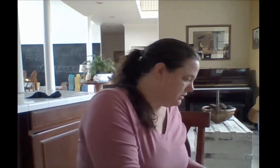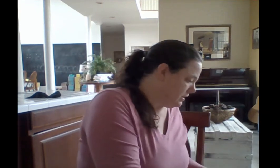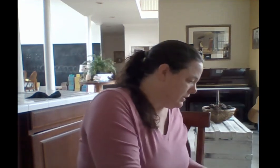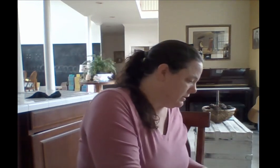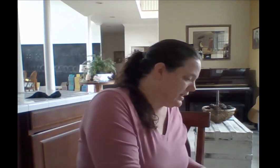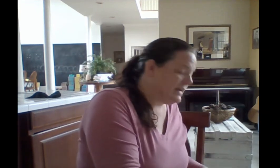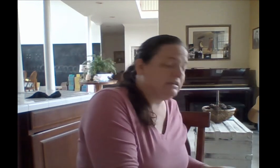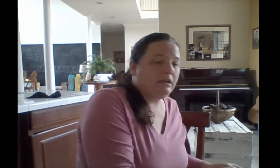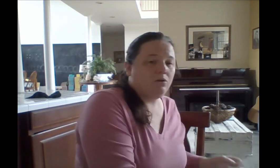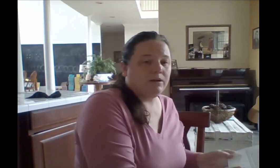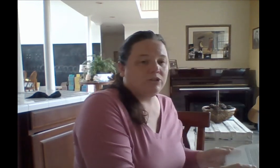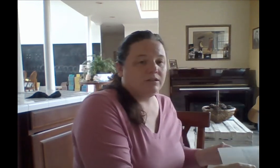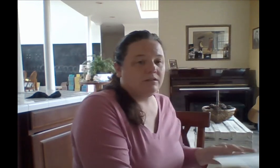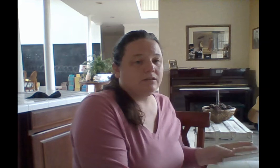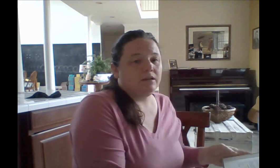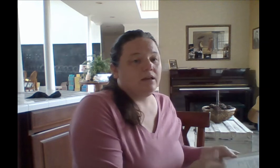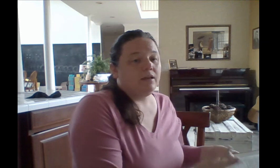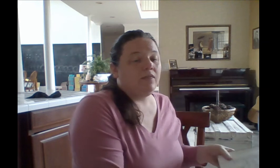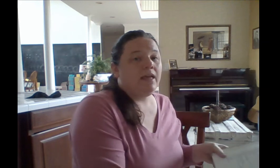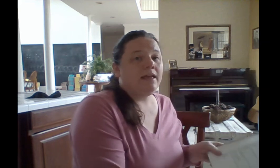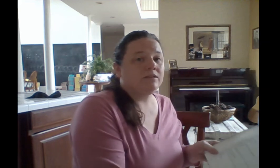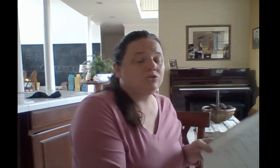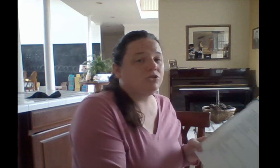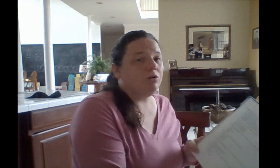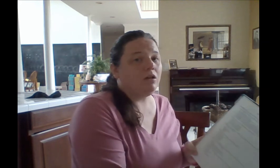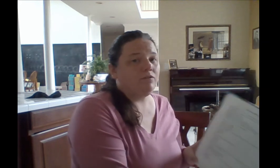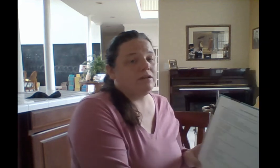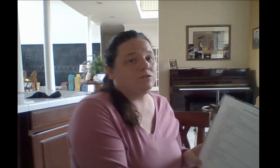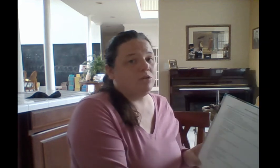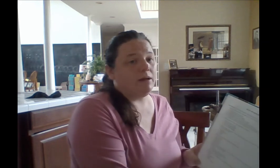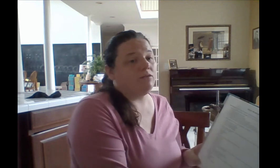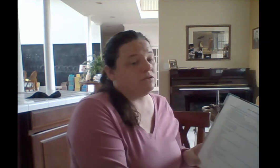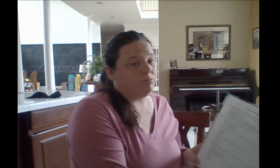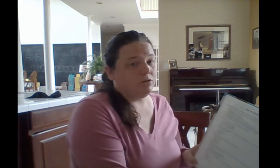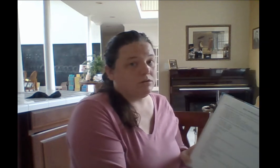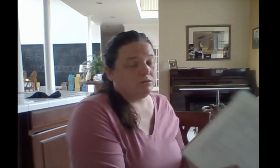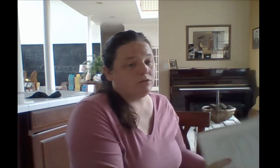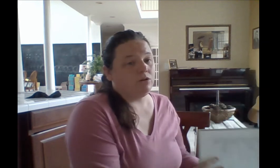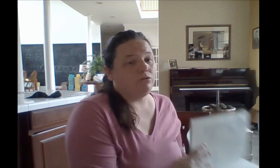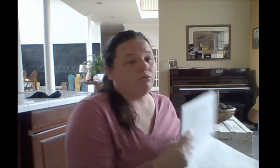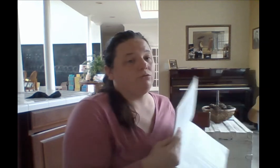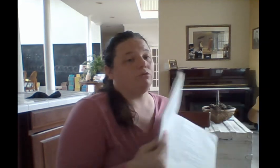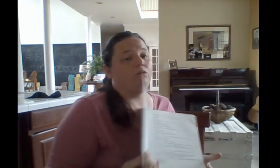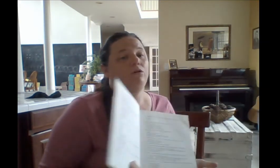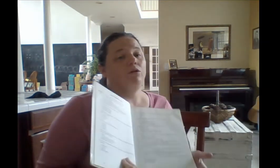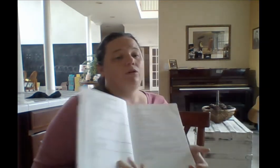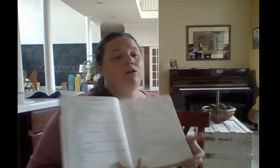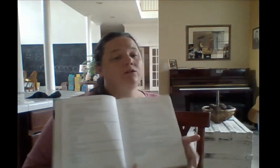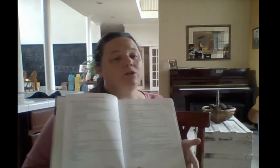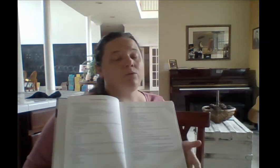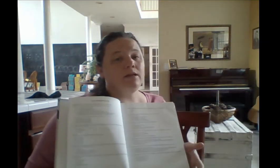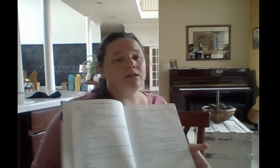Okay, there's 18 questions. The answers to all of these are in the back of this book. So here's the